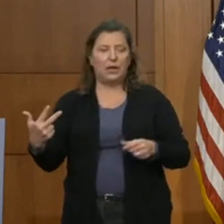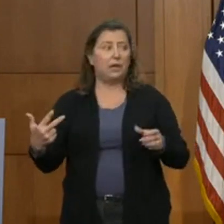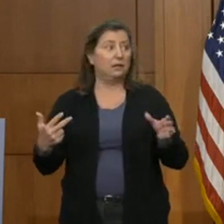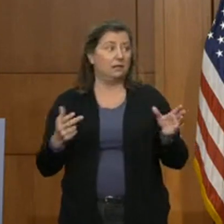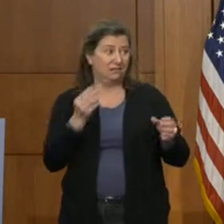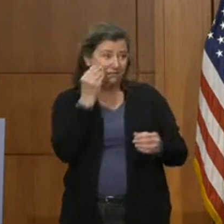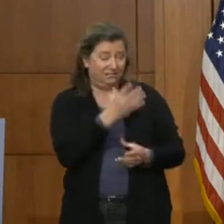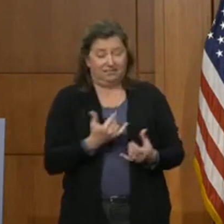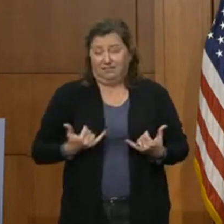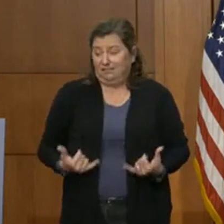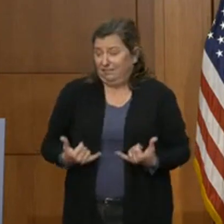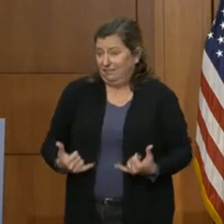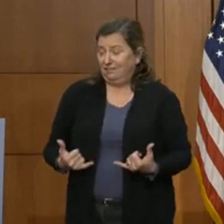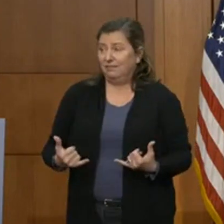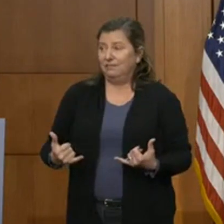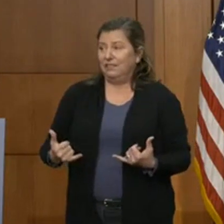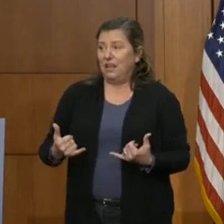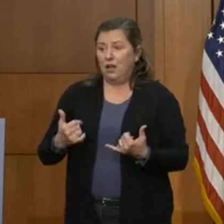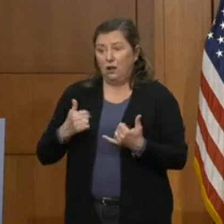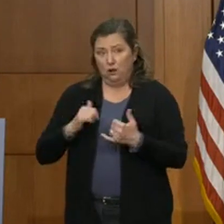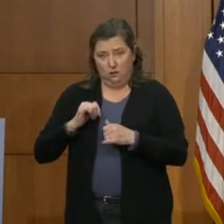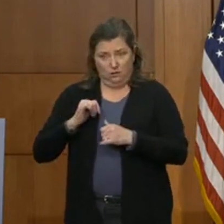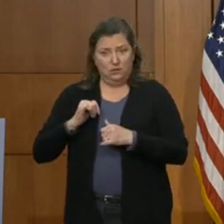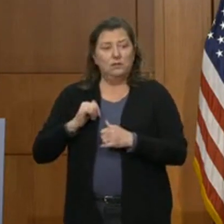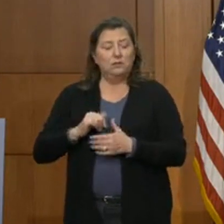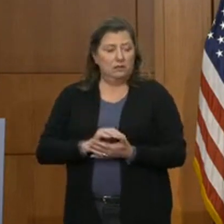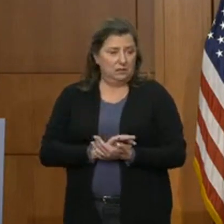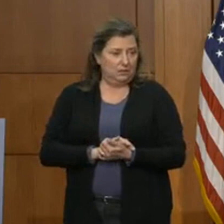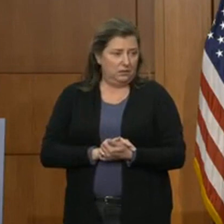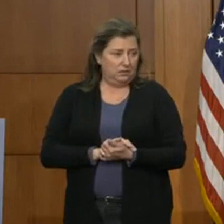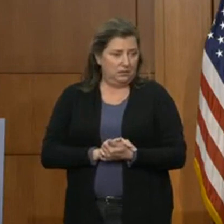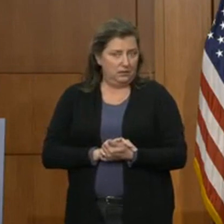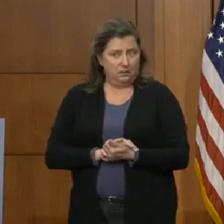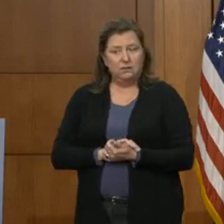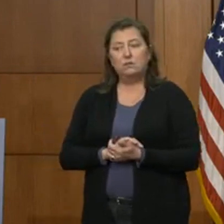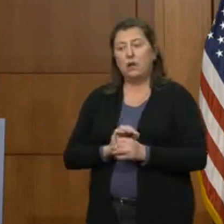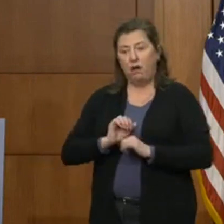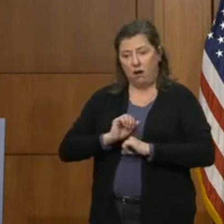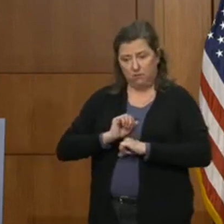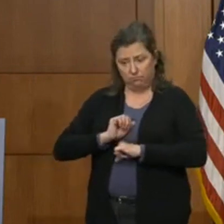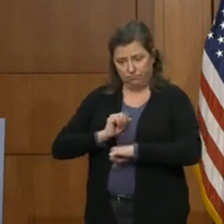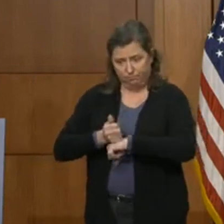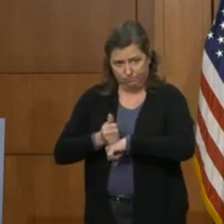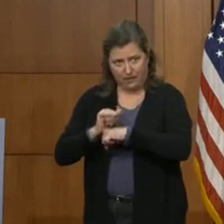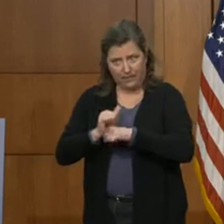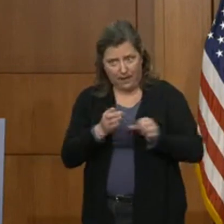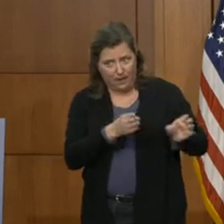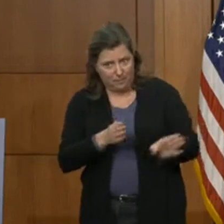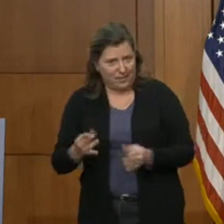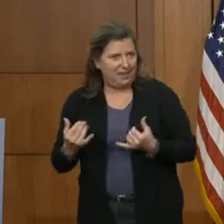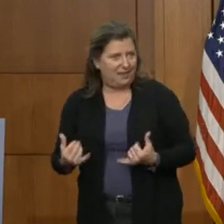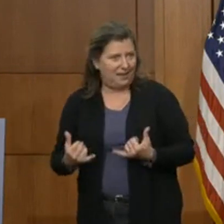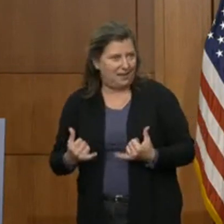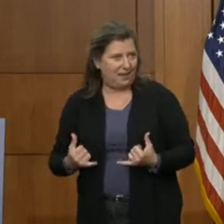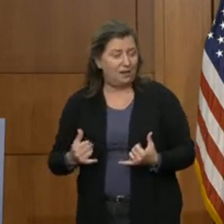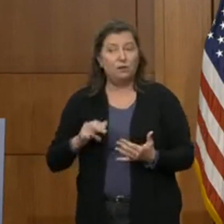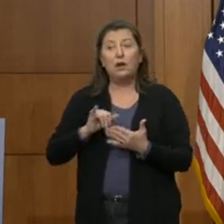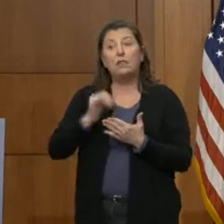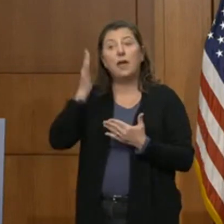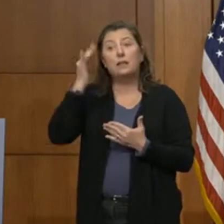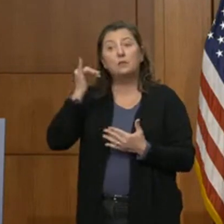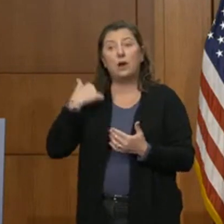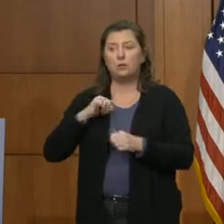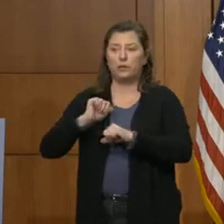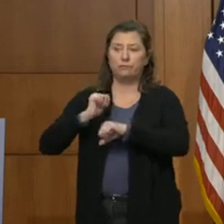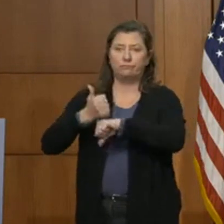the process of establishing a plan as we move forward. That's why we've created